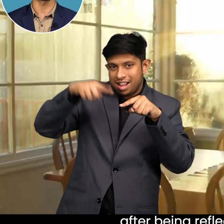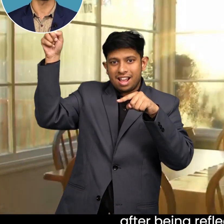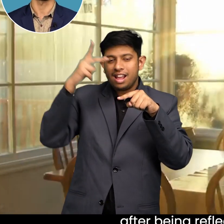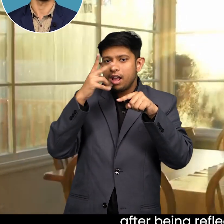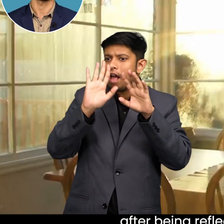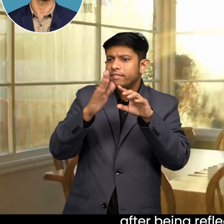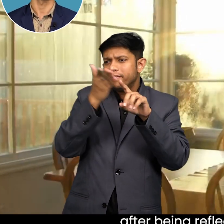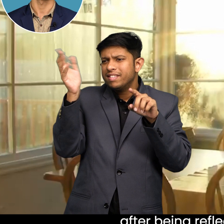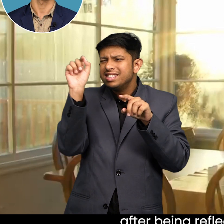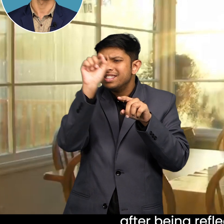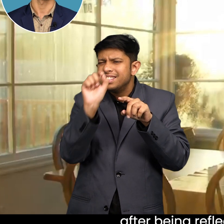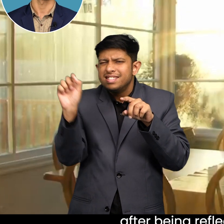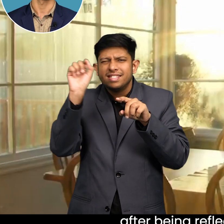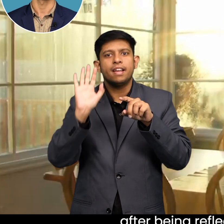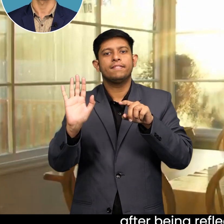particles.